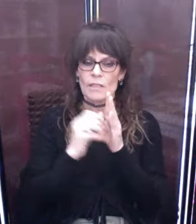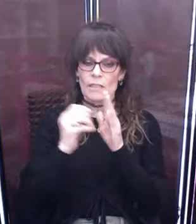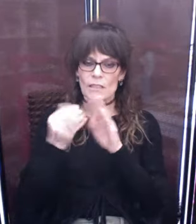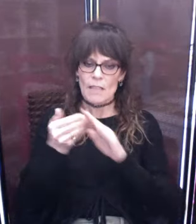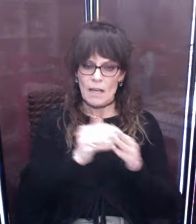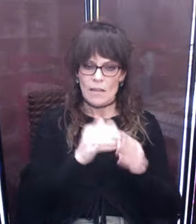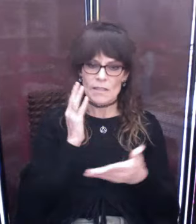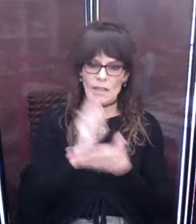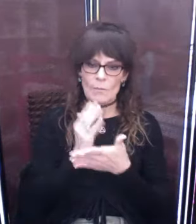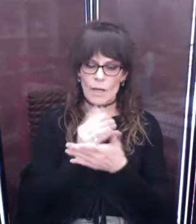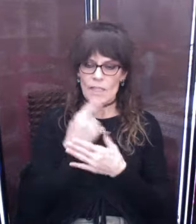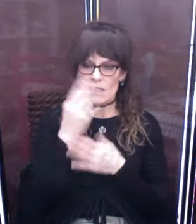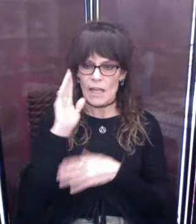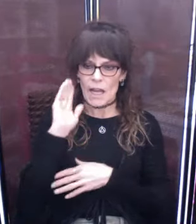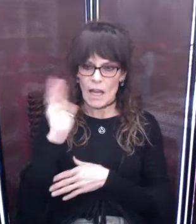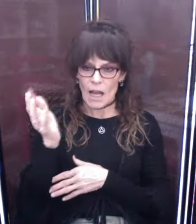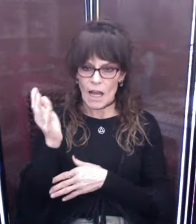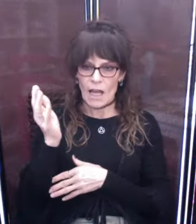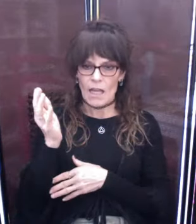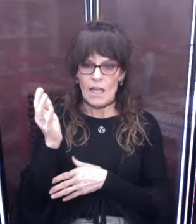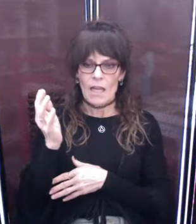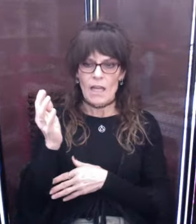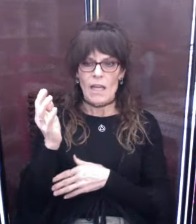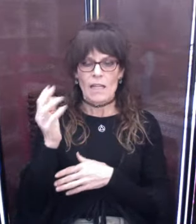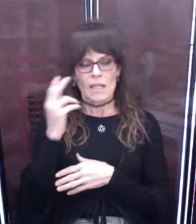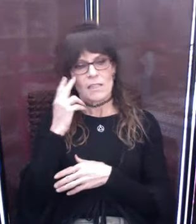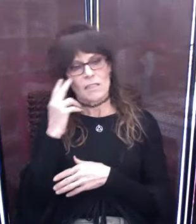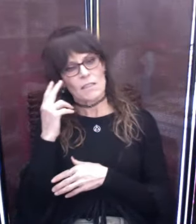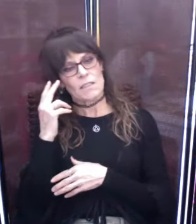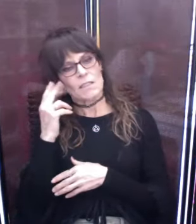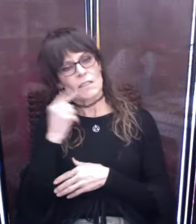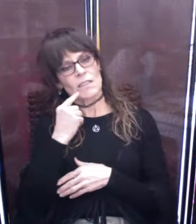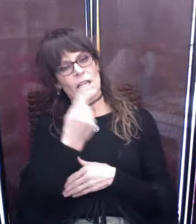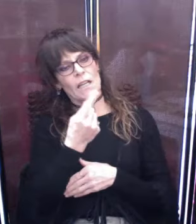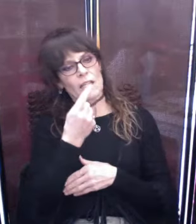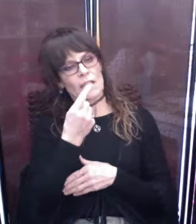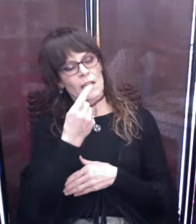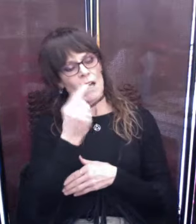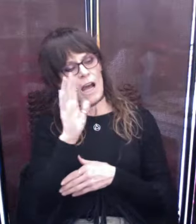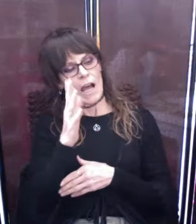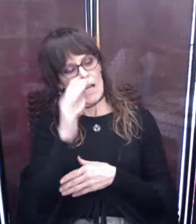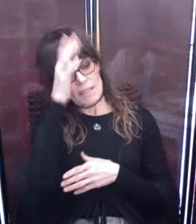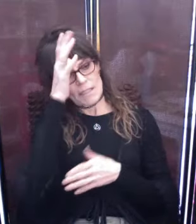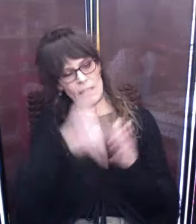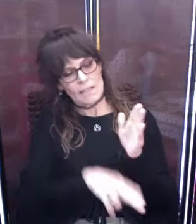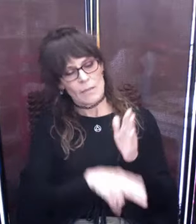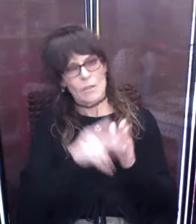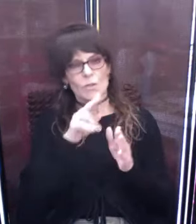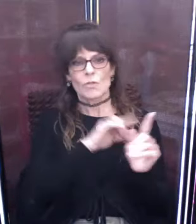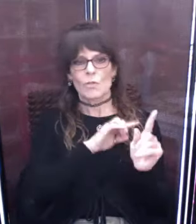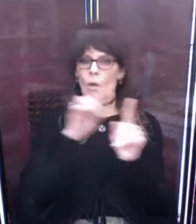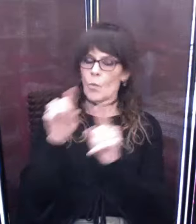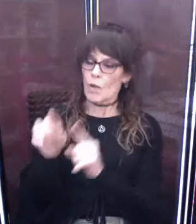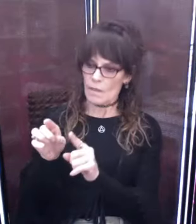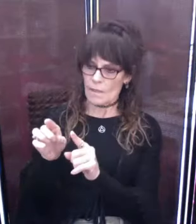say hi. And I swung by the cemetery and said hi to Dad. That'll mean a lot to her. And I went over there and